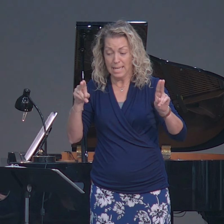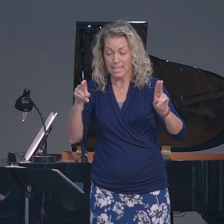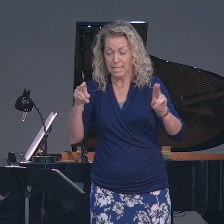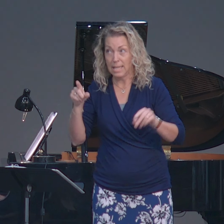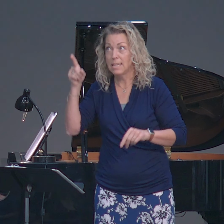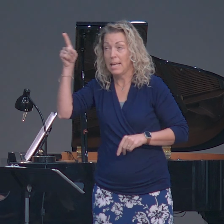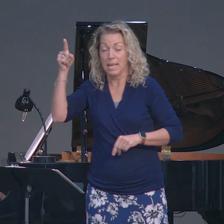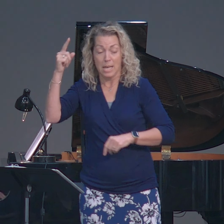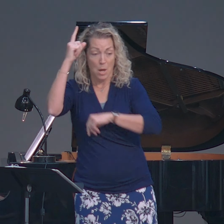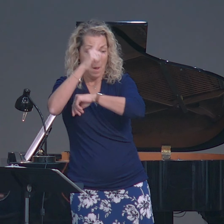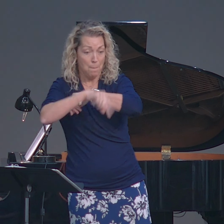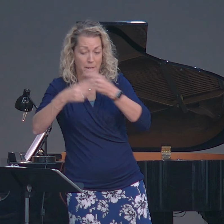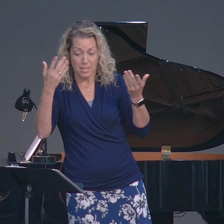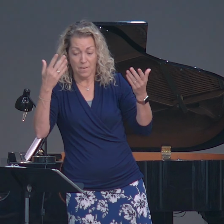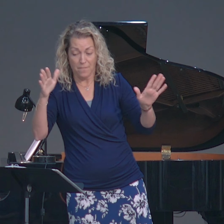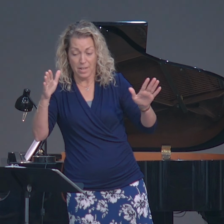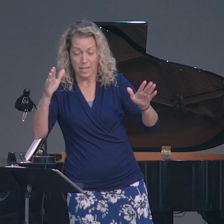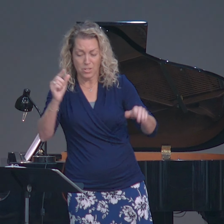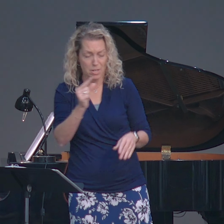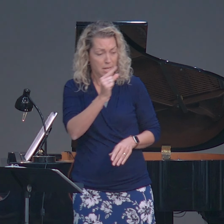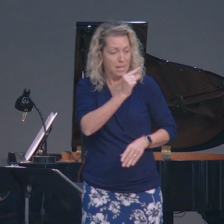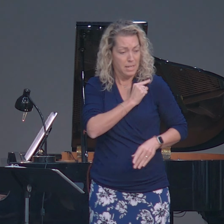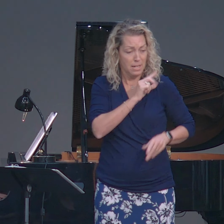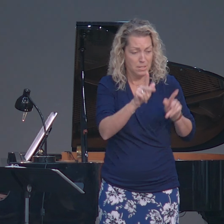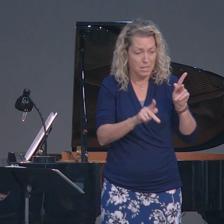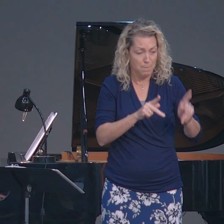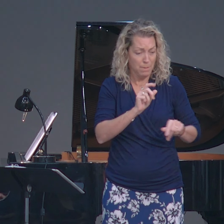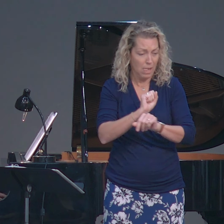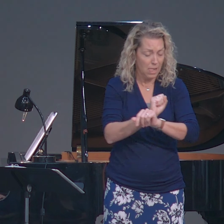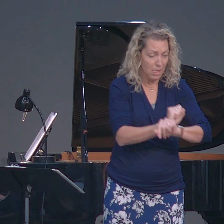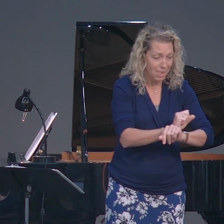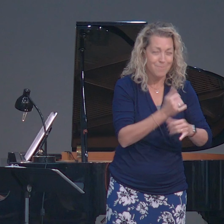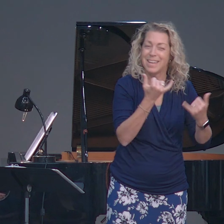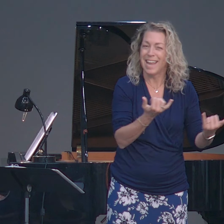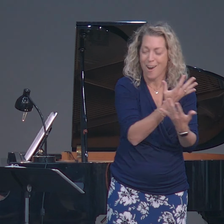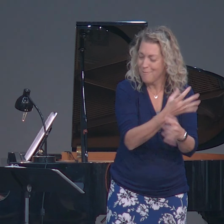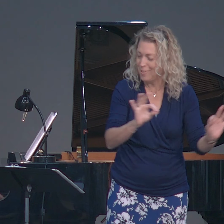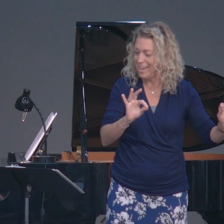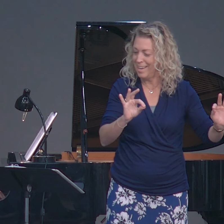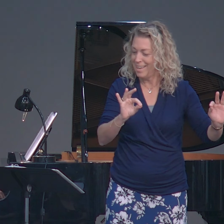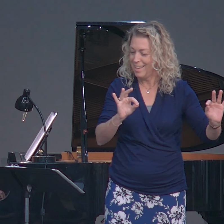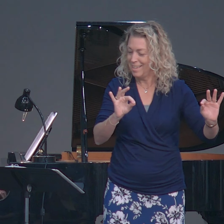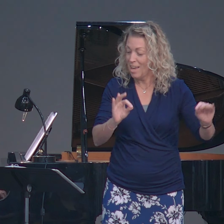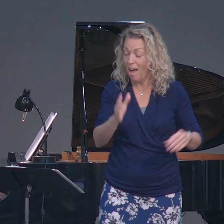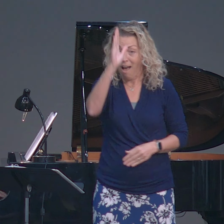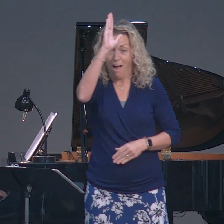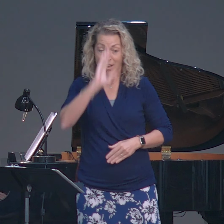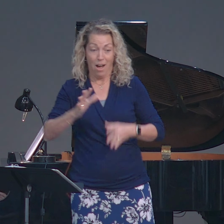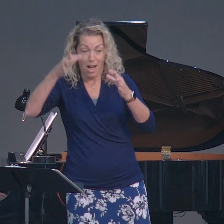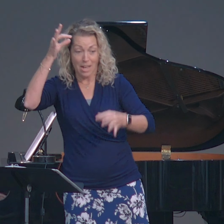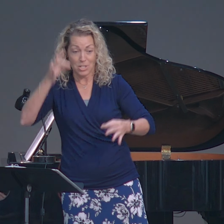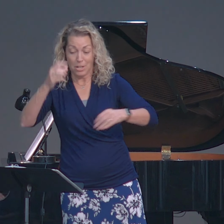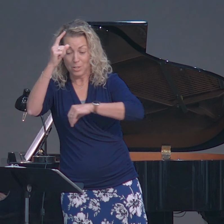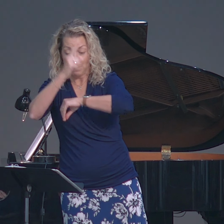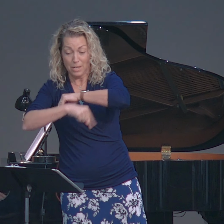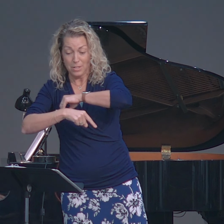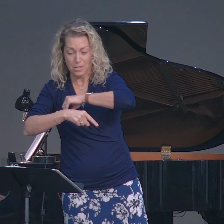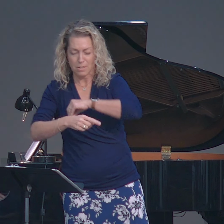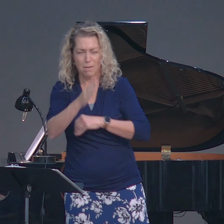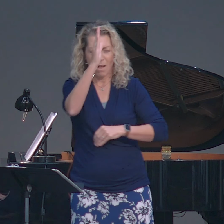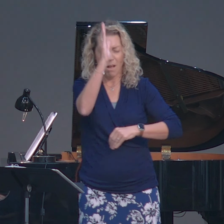is cursed, the guilty are released. The punishment of